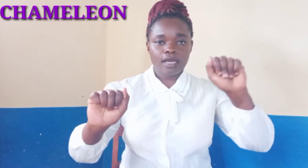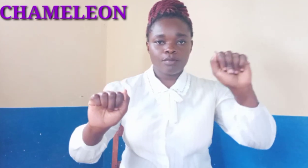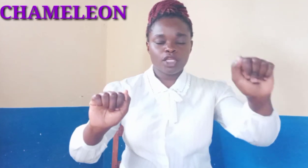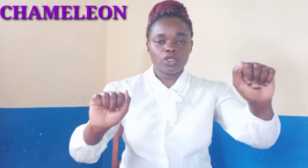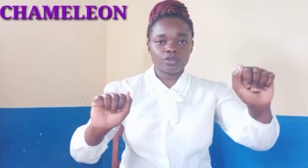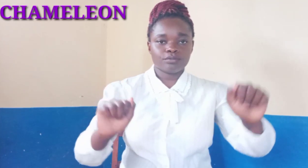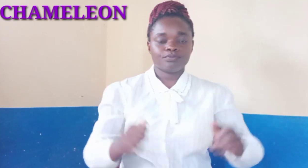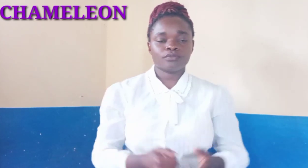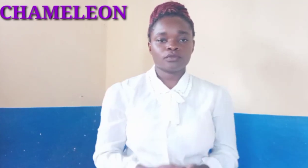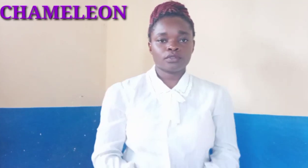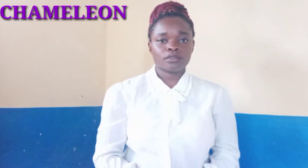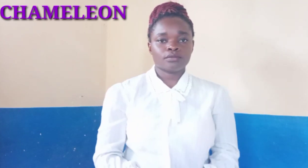Chameleon.